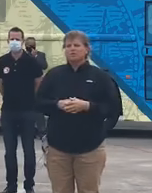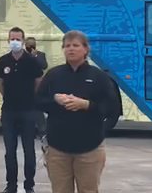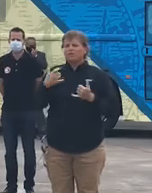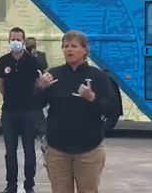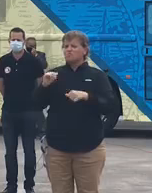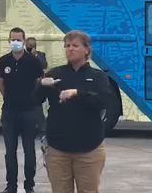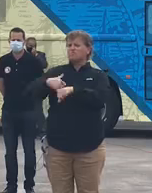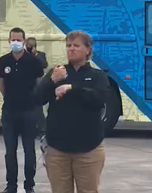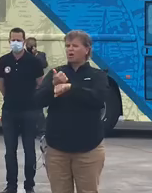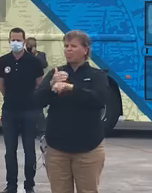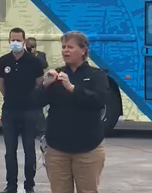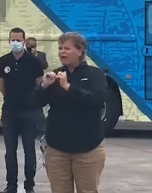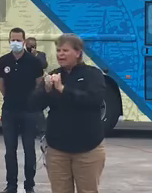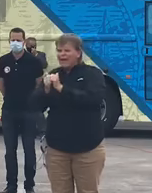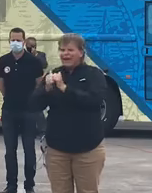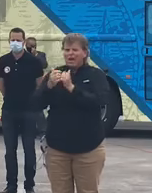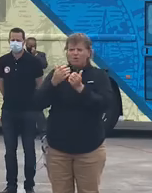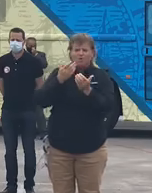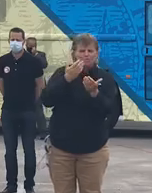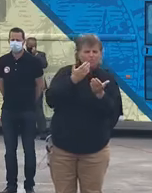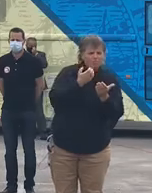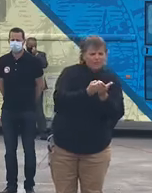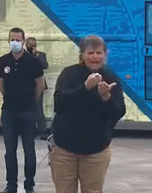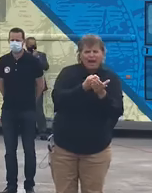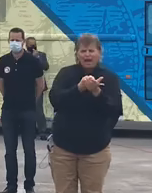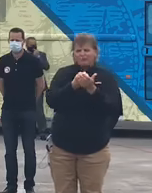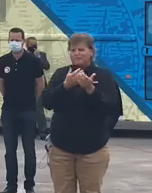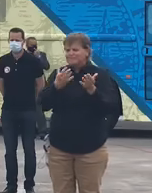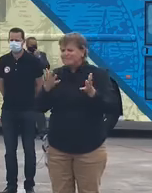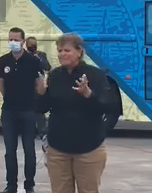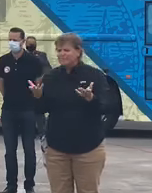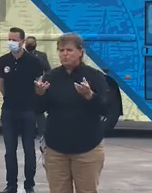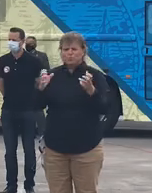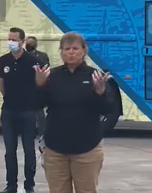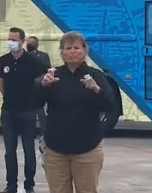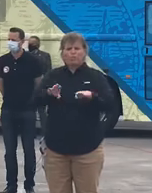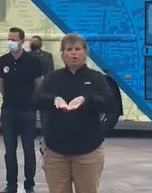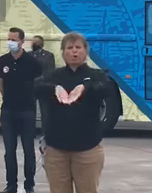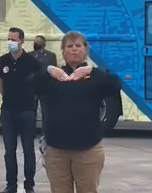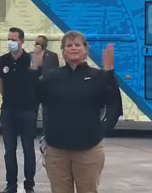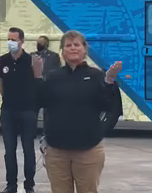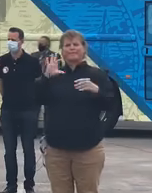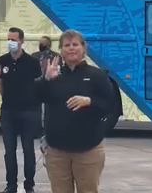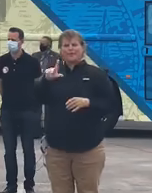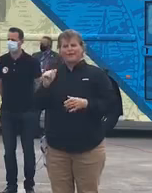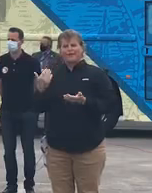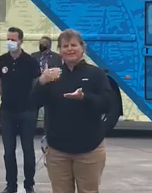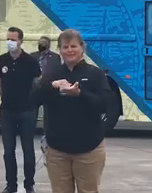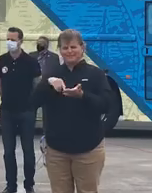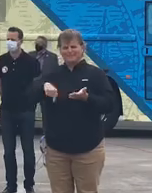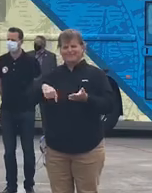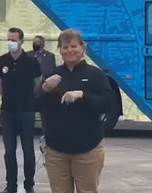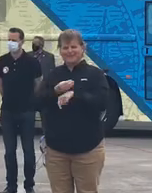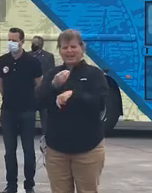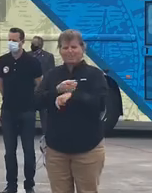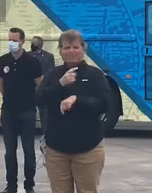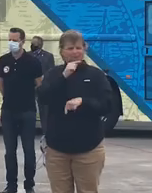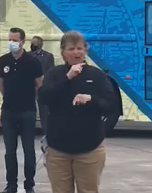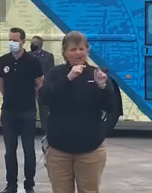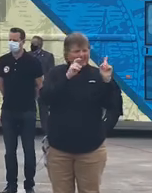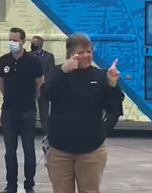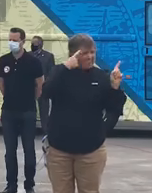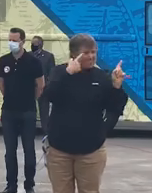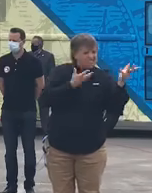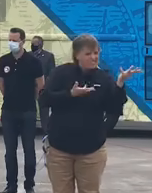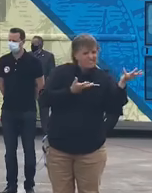course, that'll be given to the governor so we get his blessing before we make any announcements along with the governor, how we can start